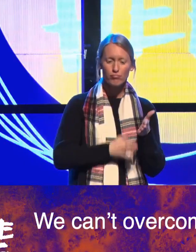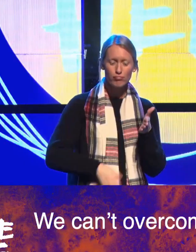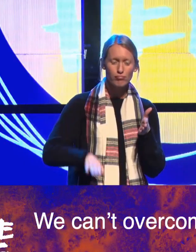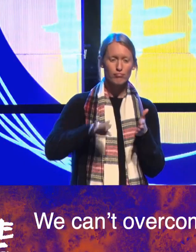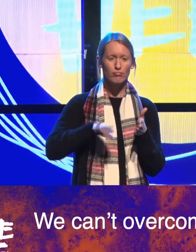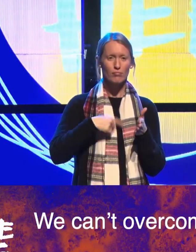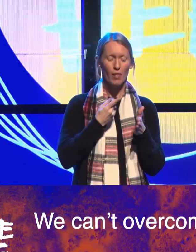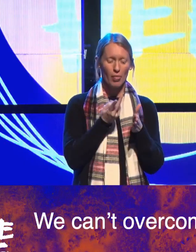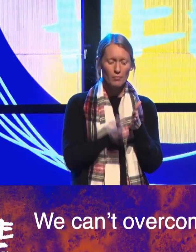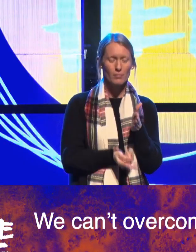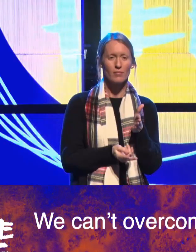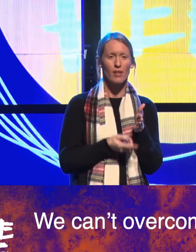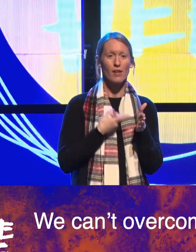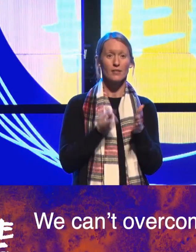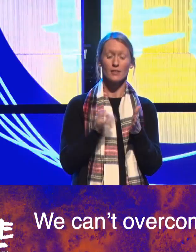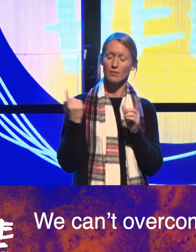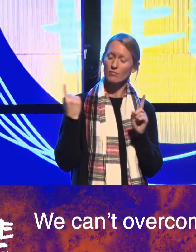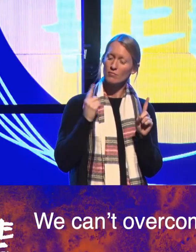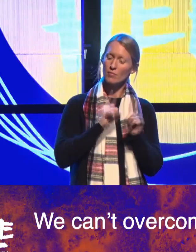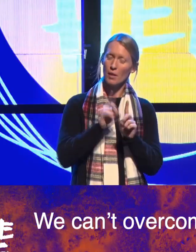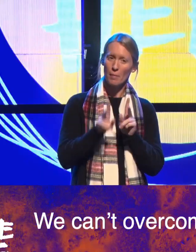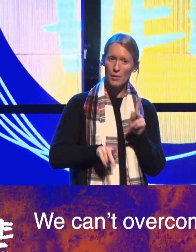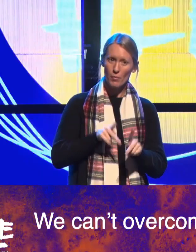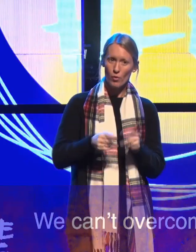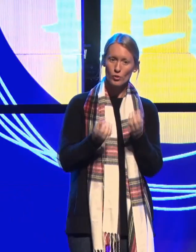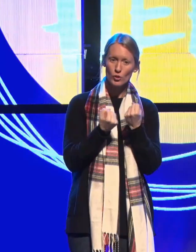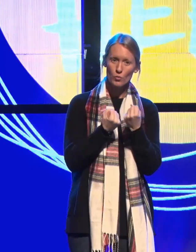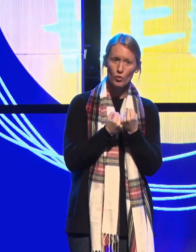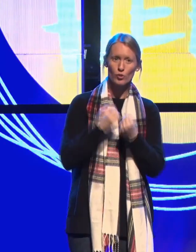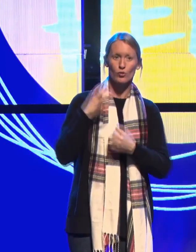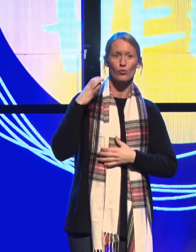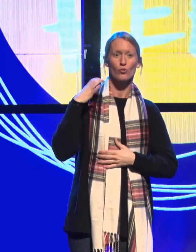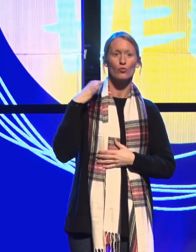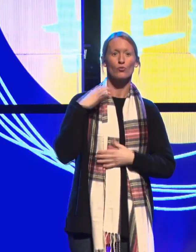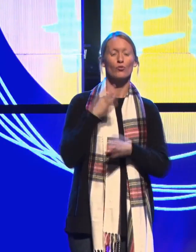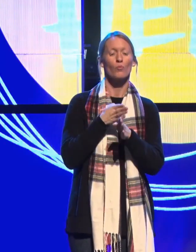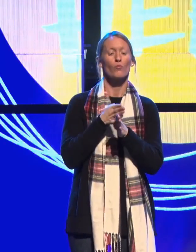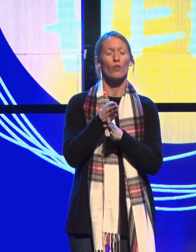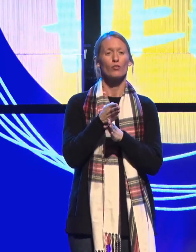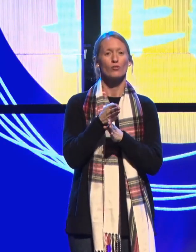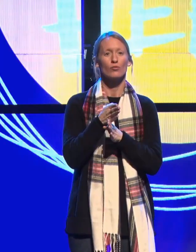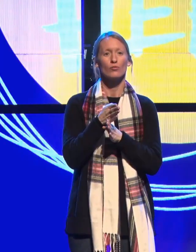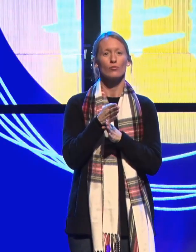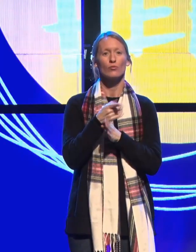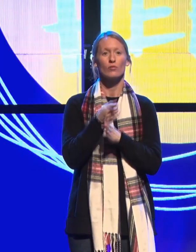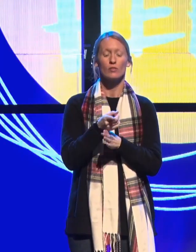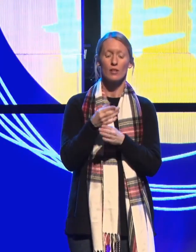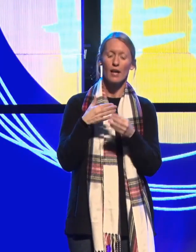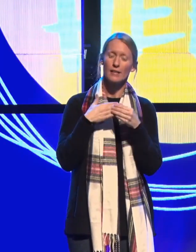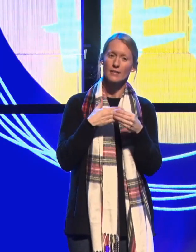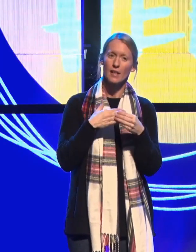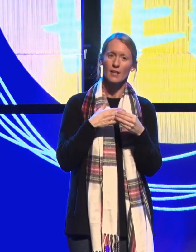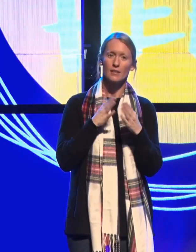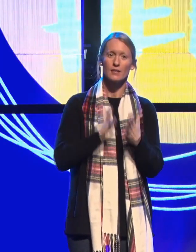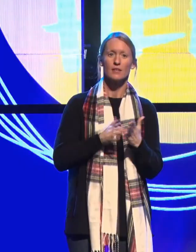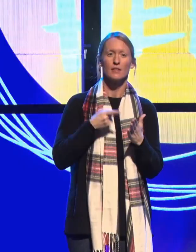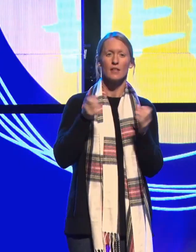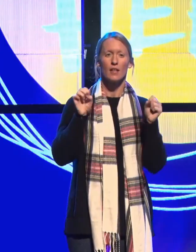have somebody alongside of you, people with you can't do it alone. So you need coaches, professionals that can guide you into clarity and